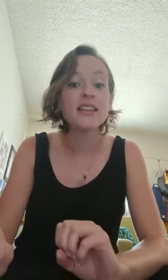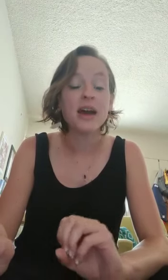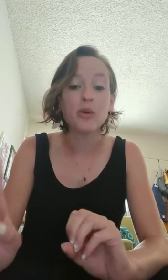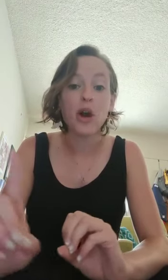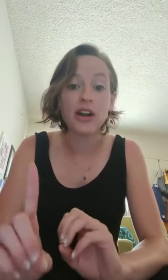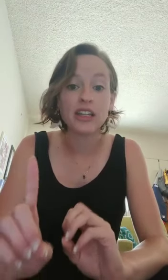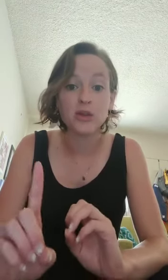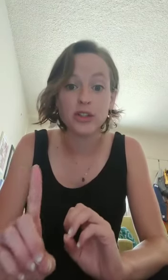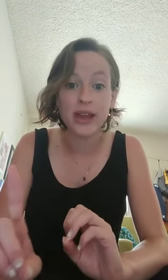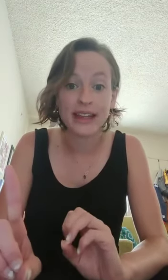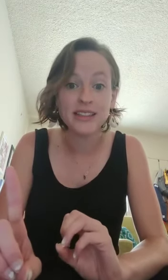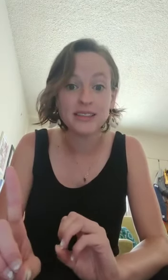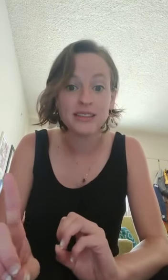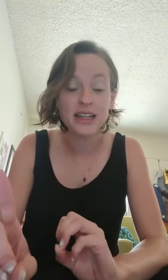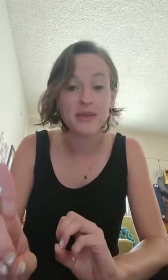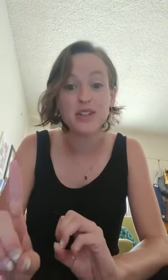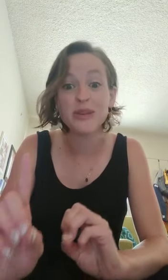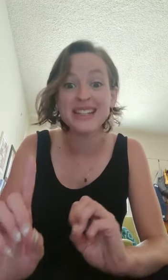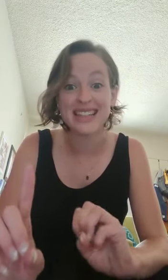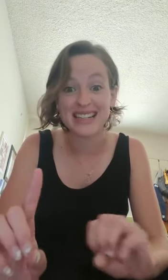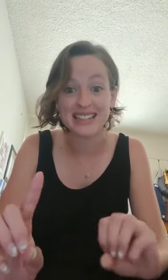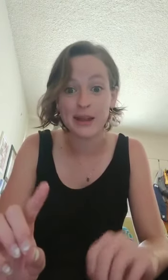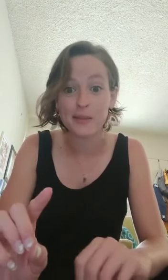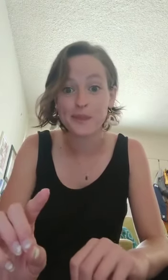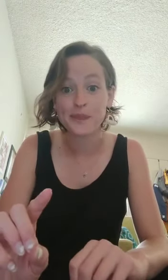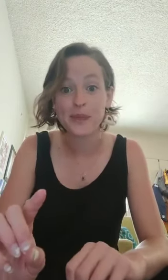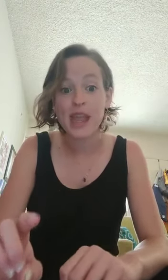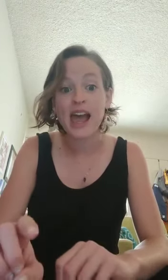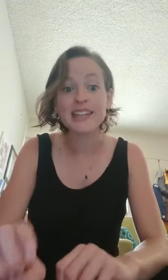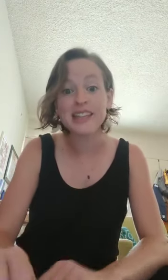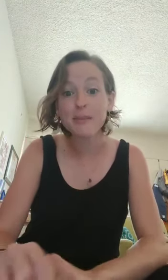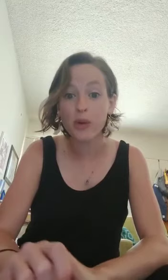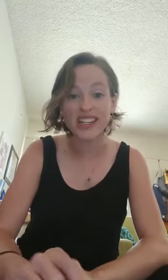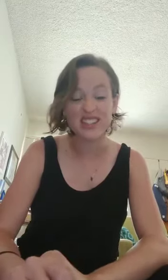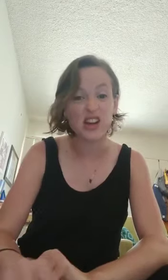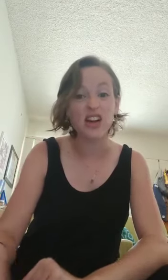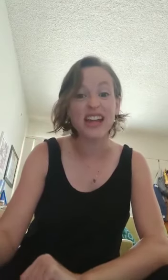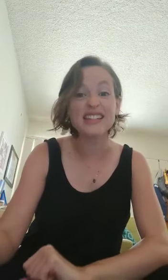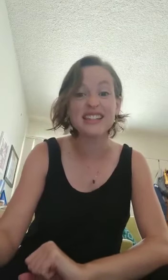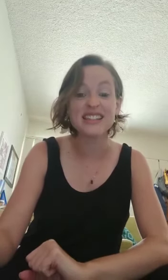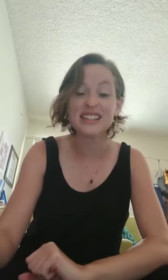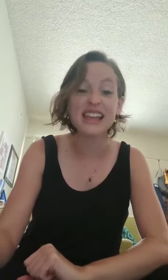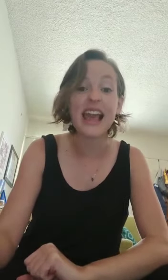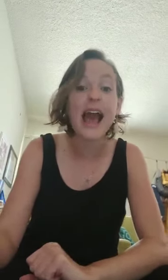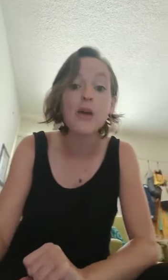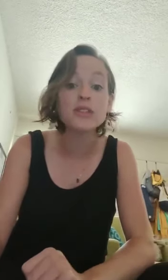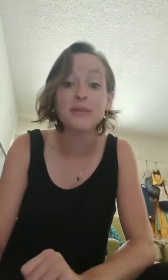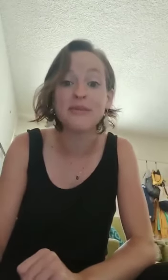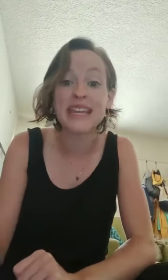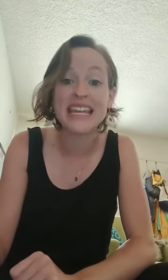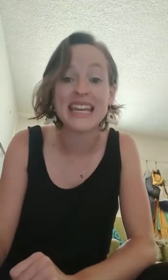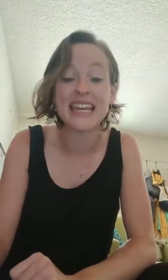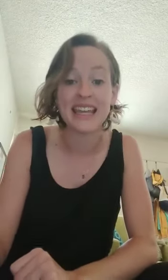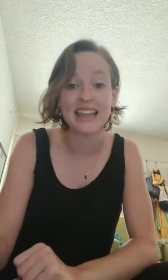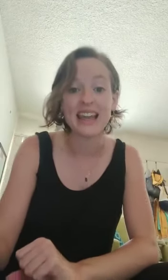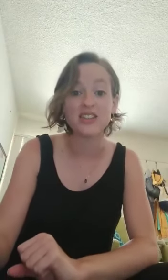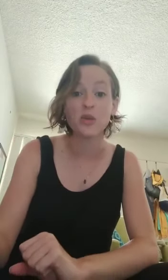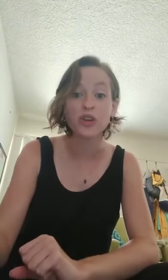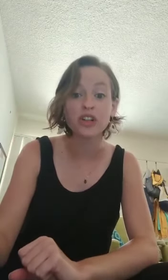that we're all gonna do. Are you ready? In between dancing. At some point in the song, it's gonna say, "Count me in." And so we're gonna